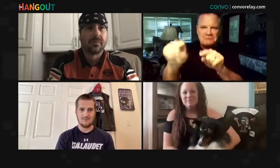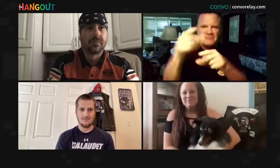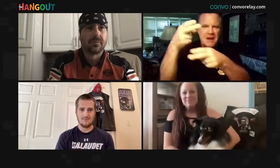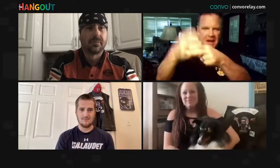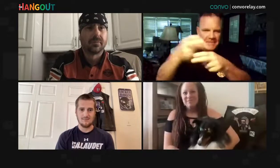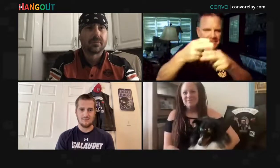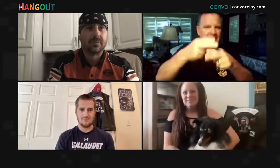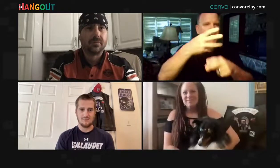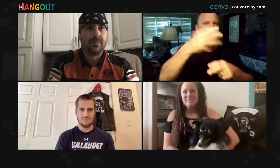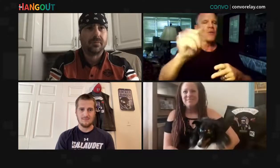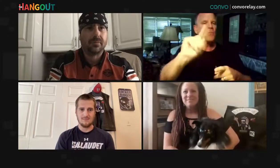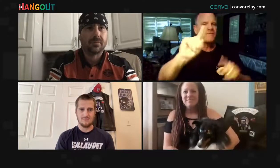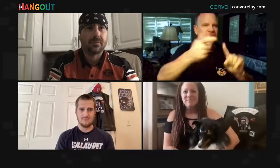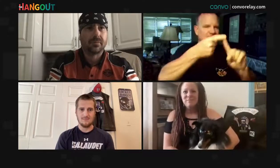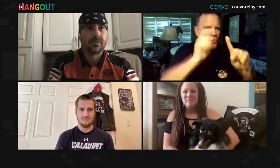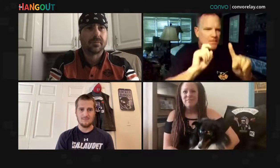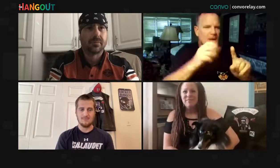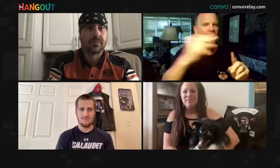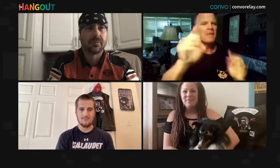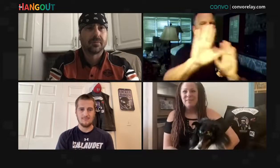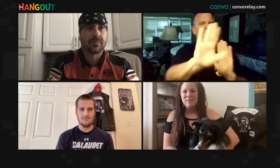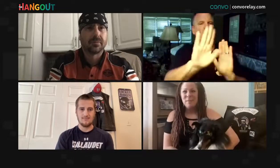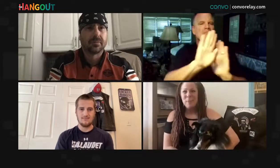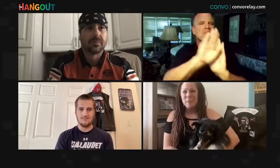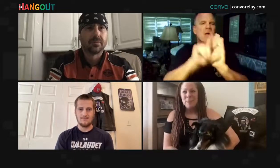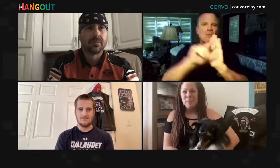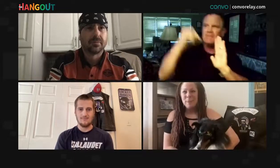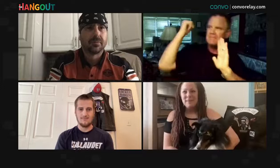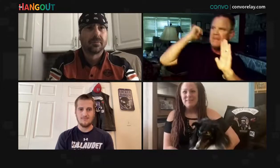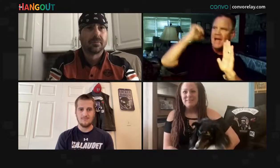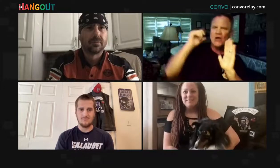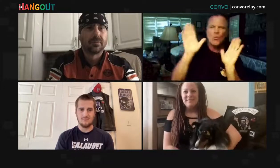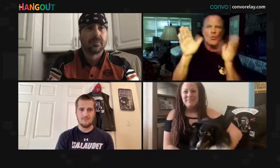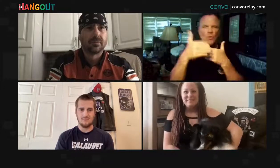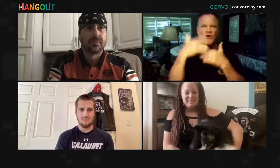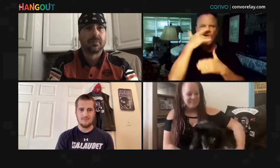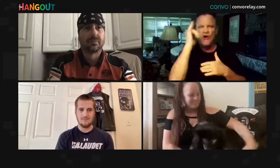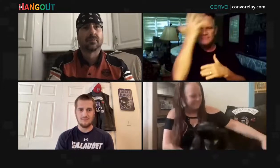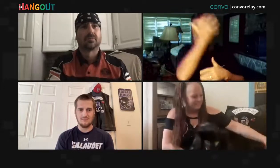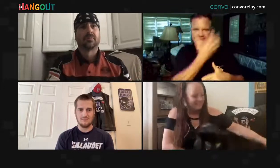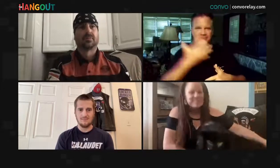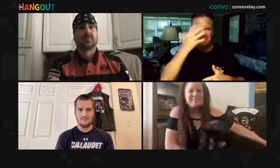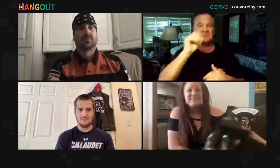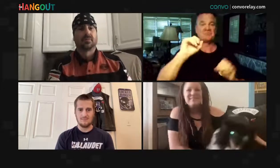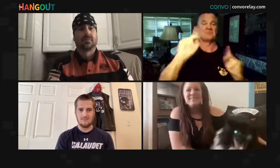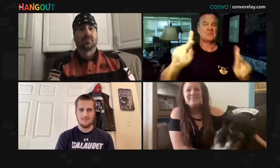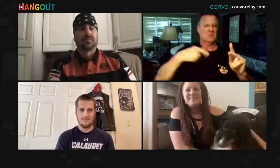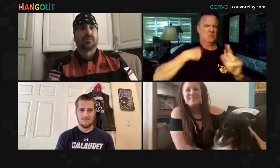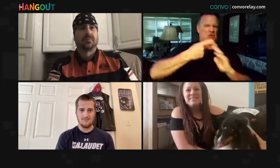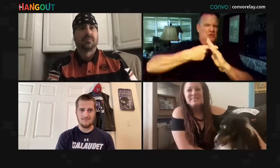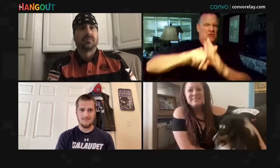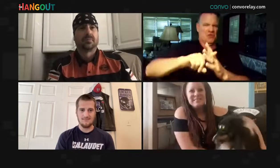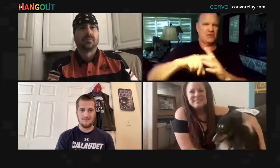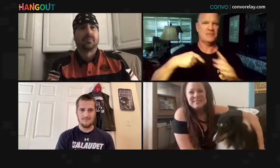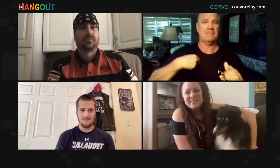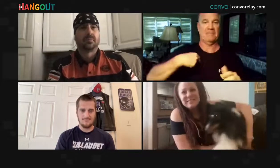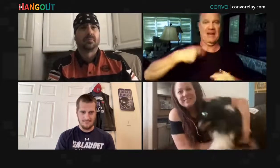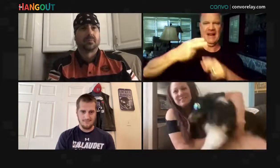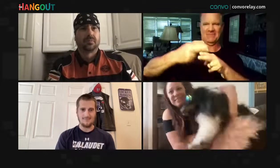I want to introduce you to each of the people here, their names, where they're from. We're going to do a visual description for each person. So